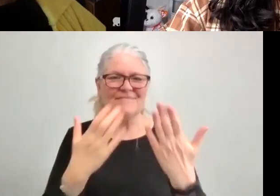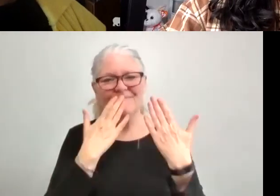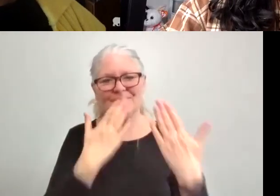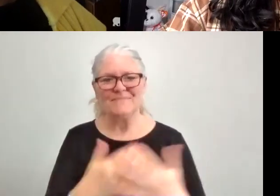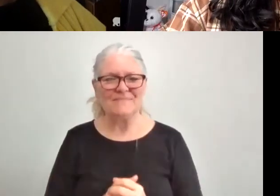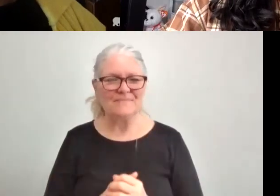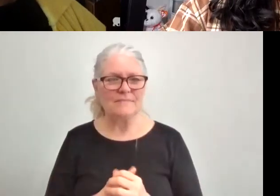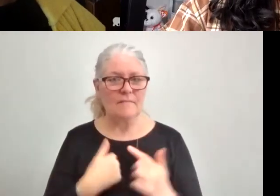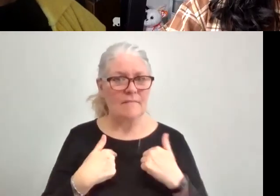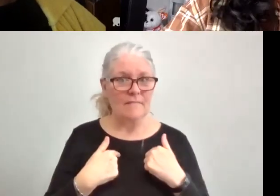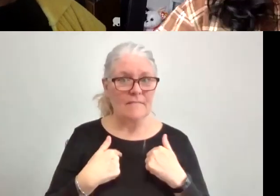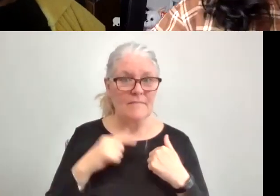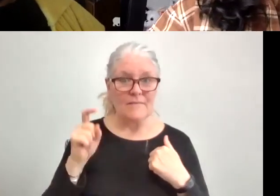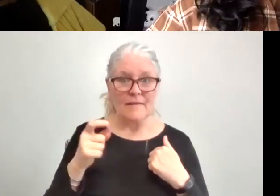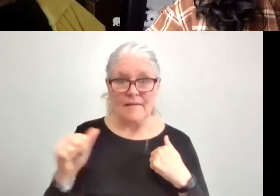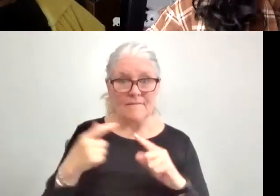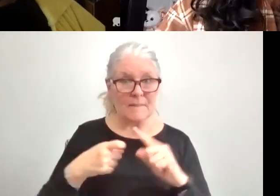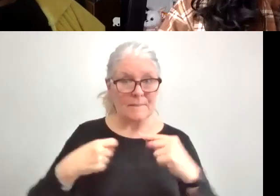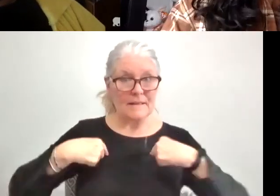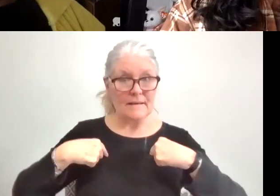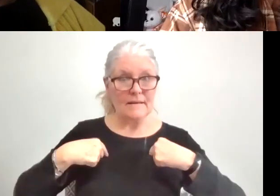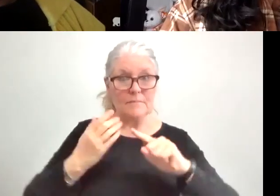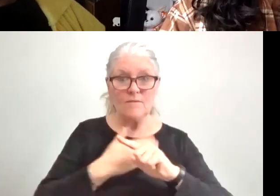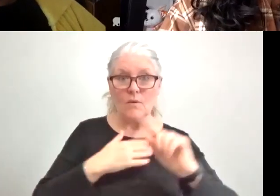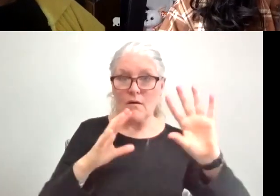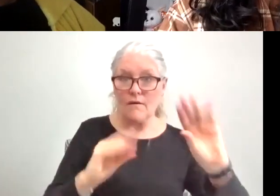Anything y'all need from me before I click out?